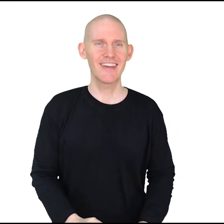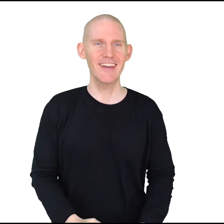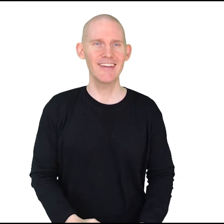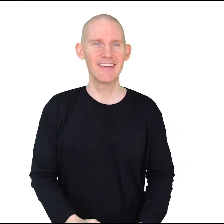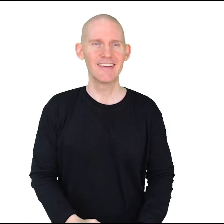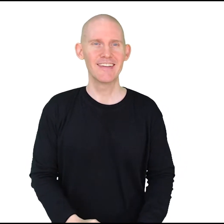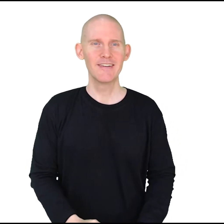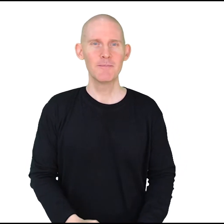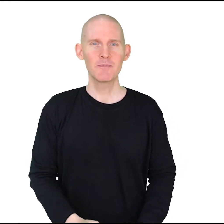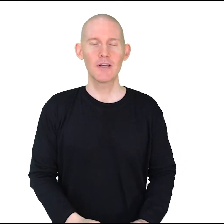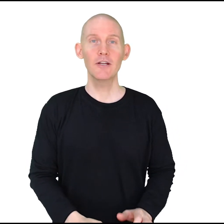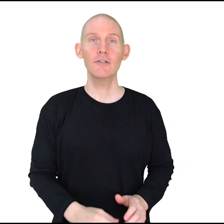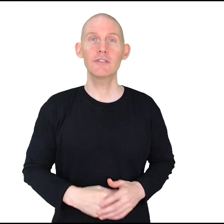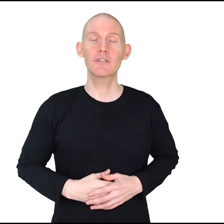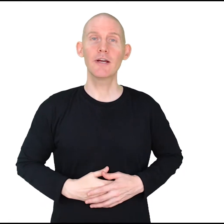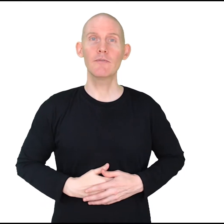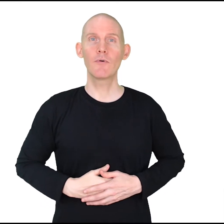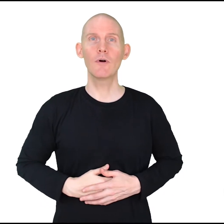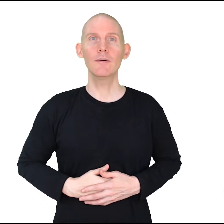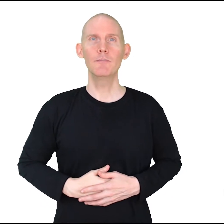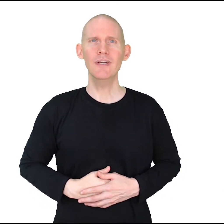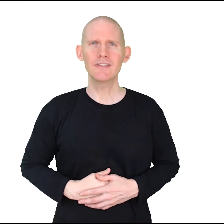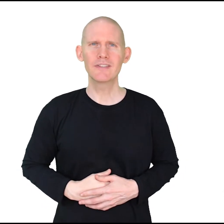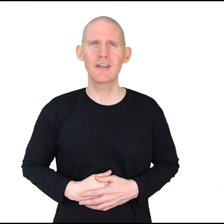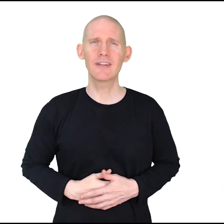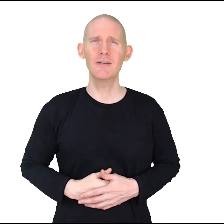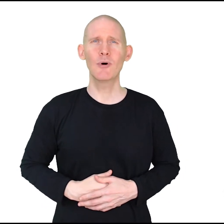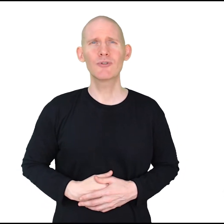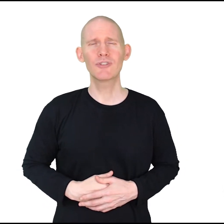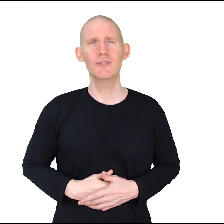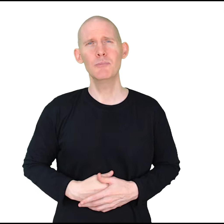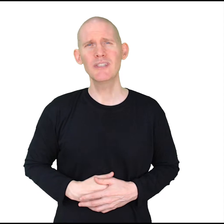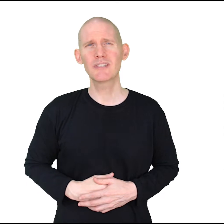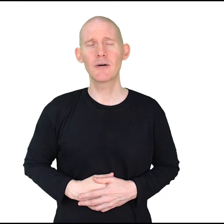Okay. Here is a sign for miss, like the emotion, you miss someone.